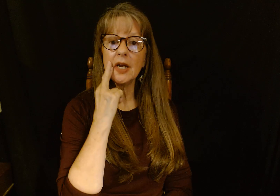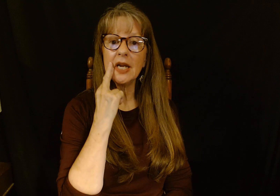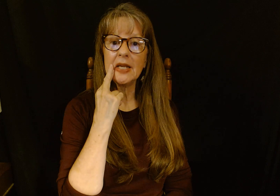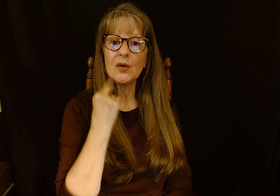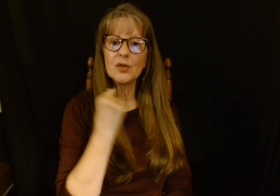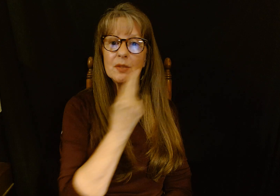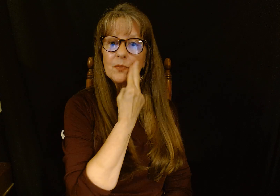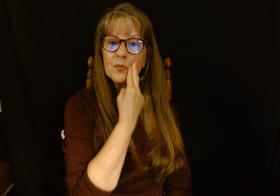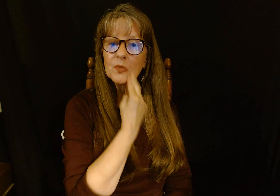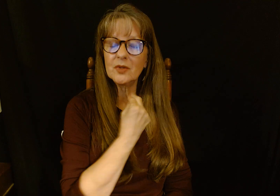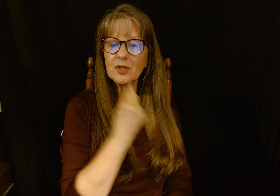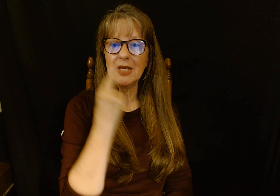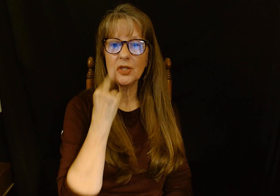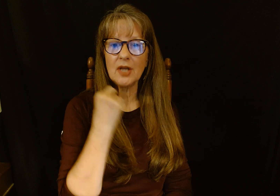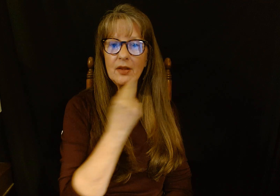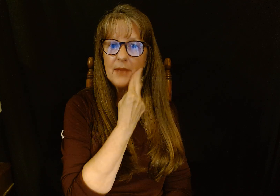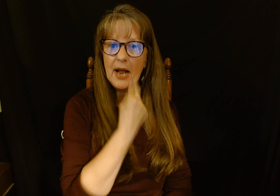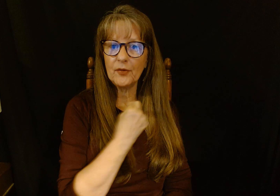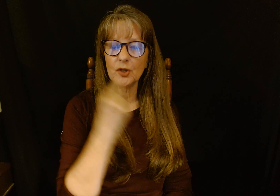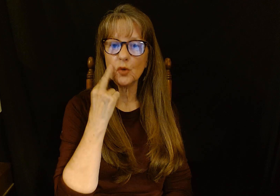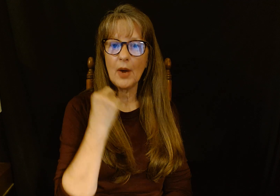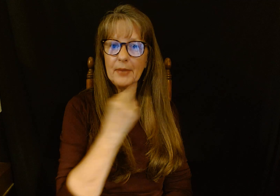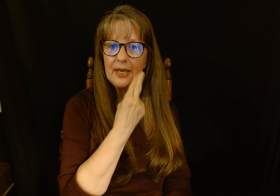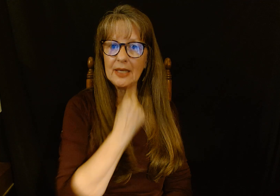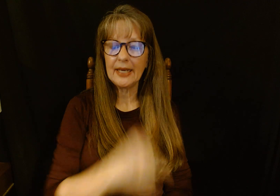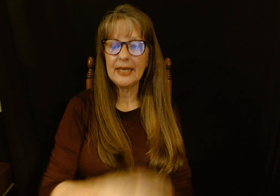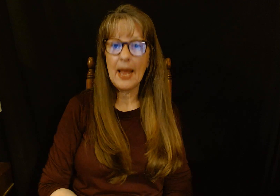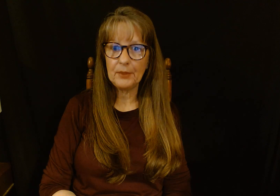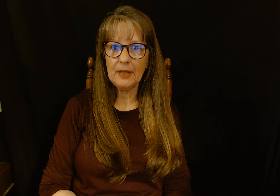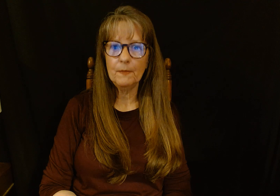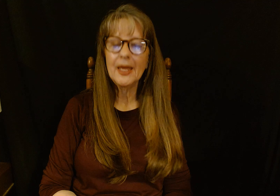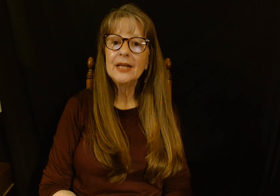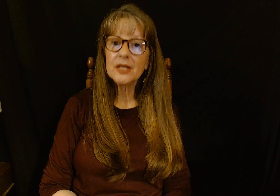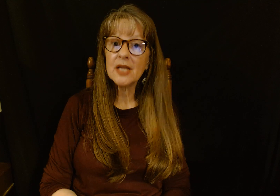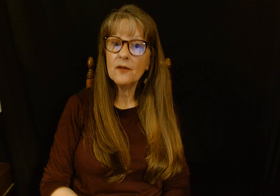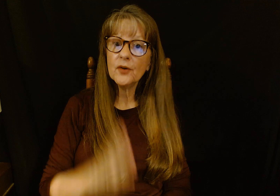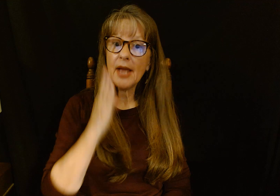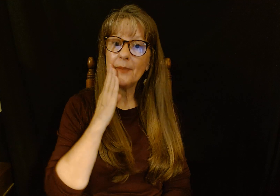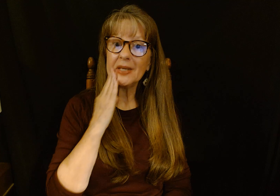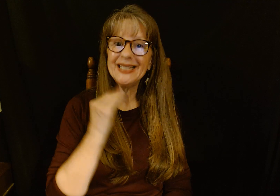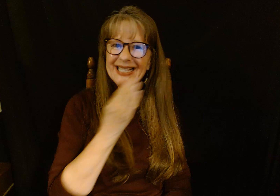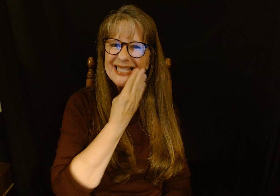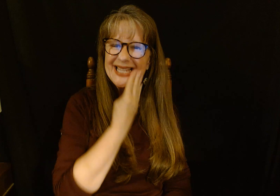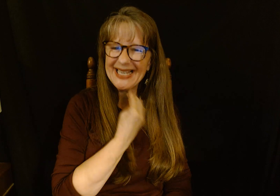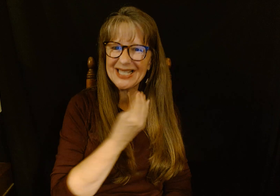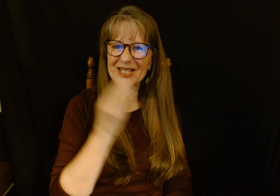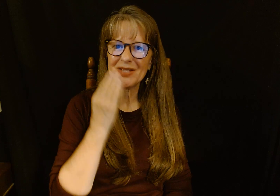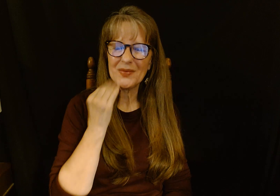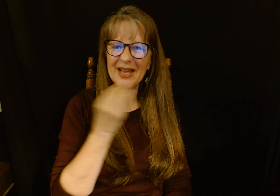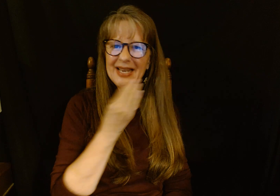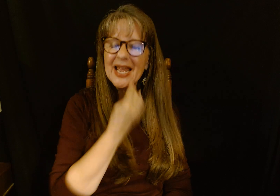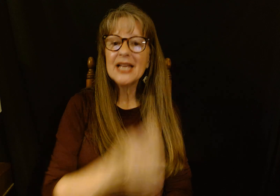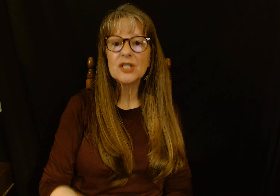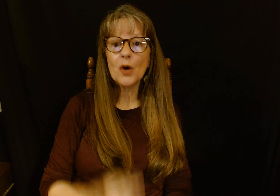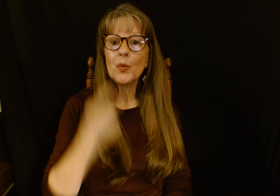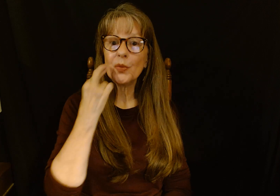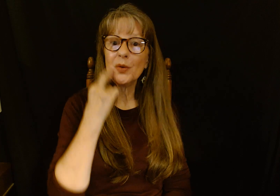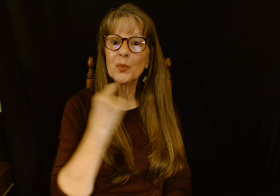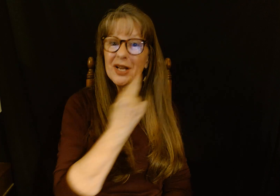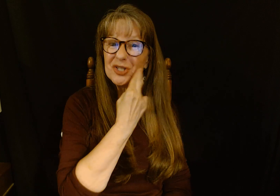it goes to each side of the mouth because you're wiping it like a napkin. The sign for napkin is this, right? So then